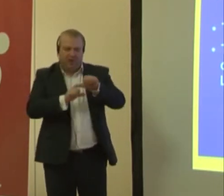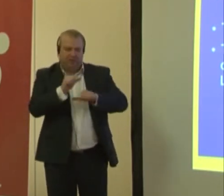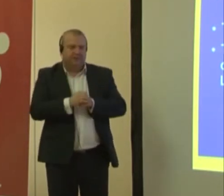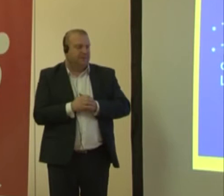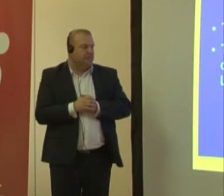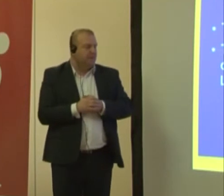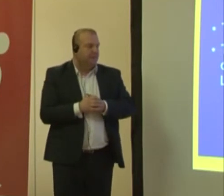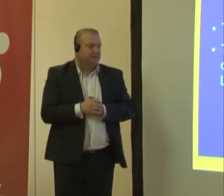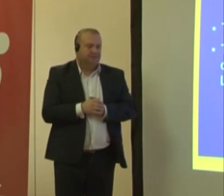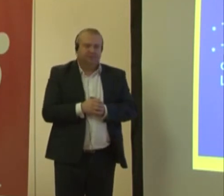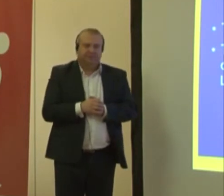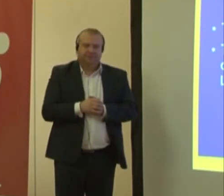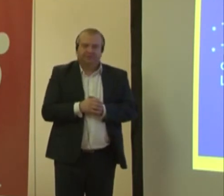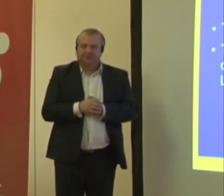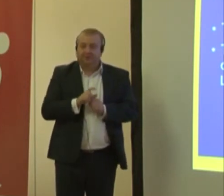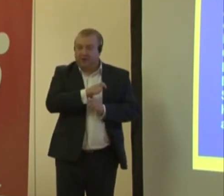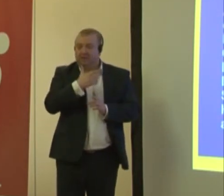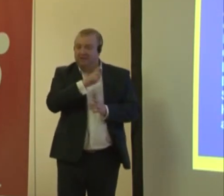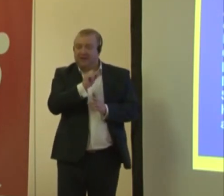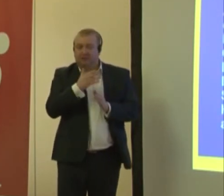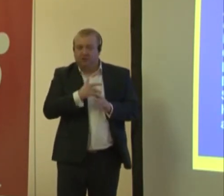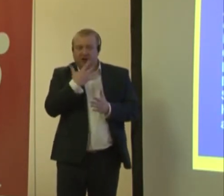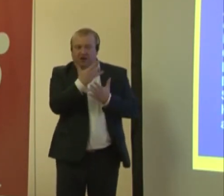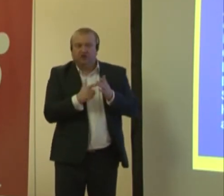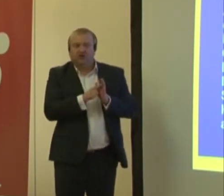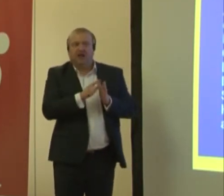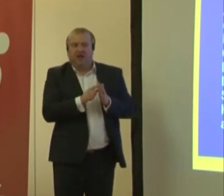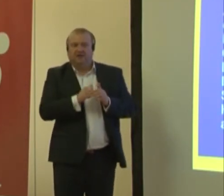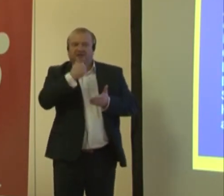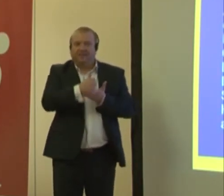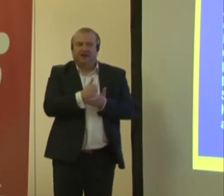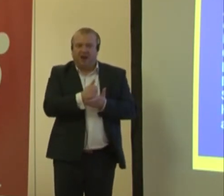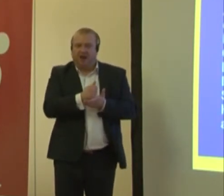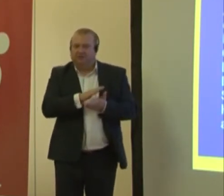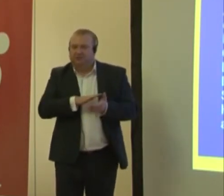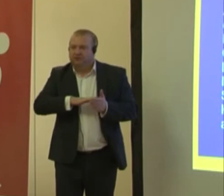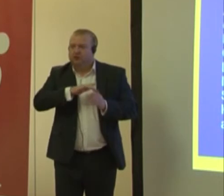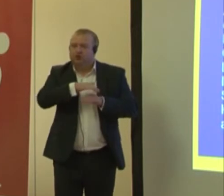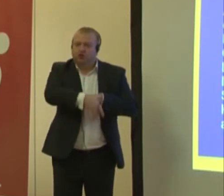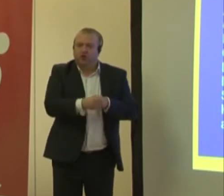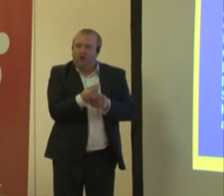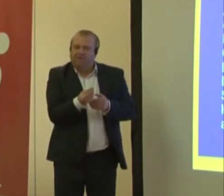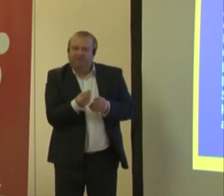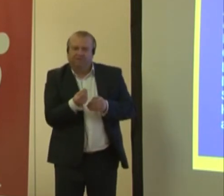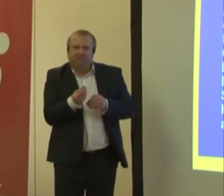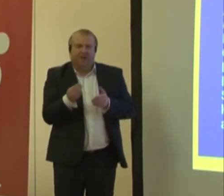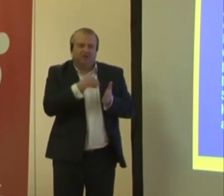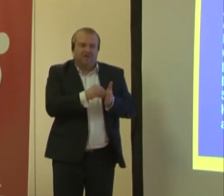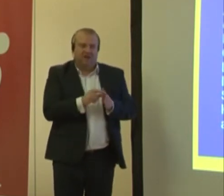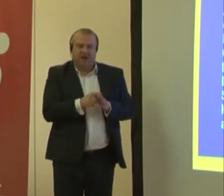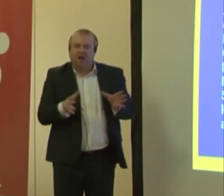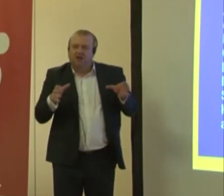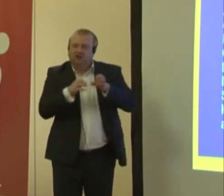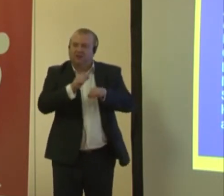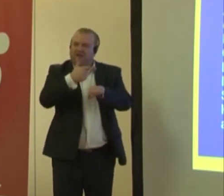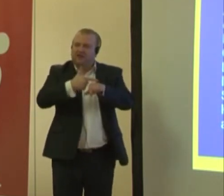future. Now, we have 28 member countries currently,